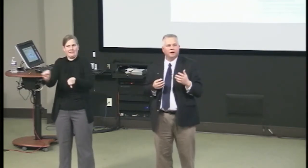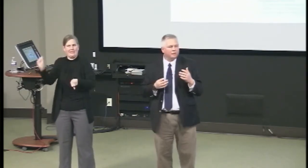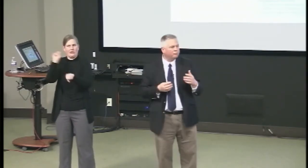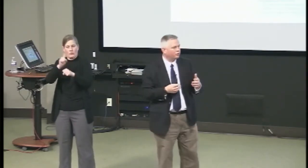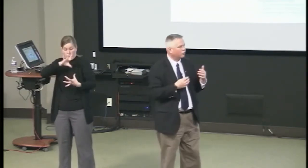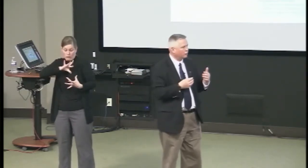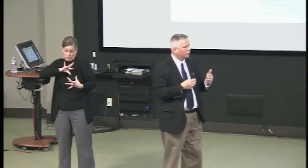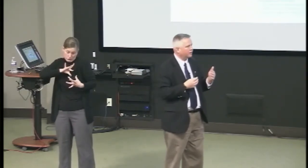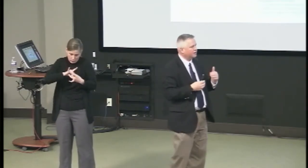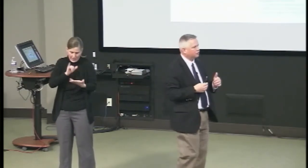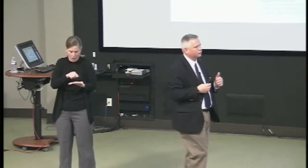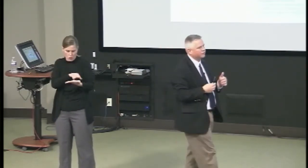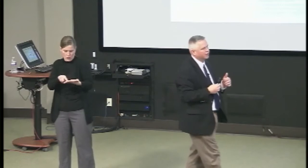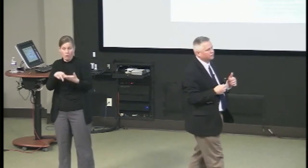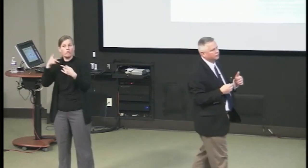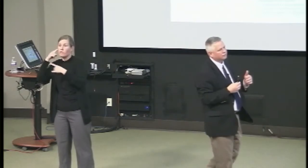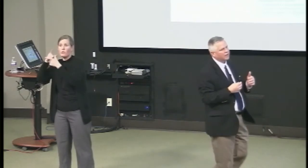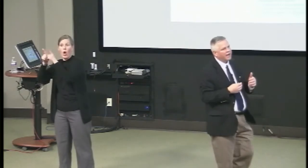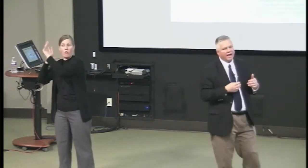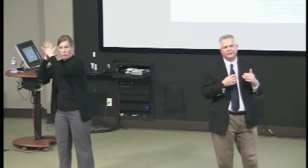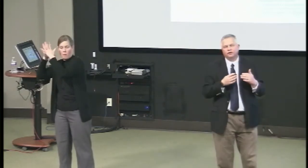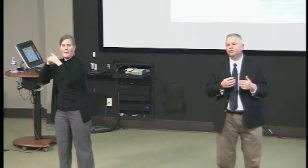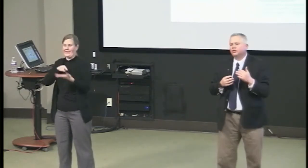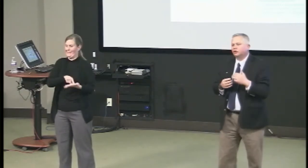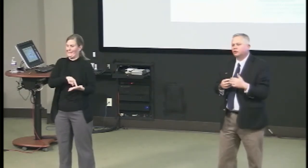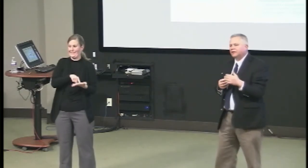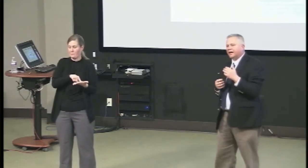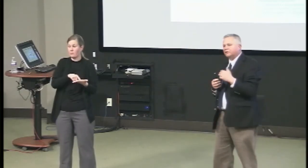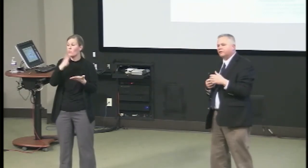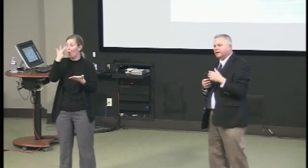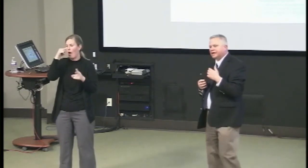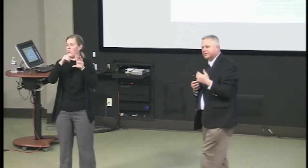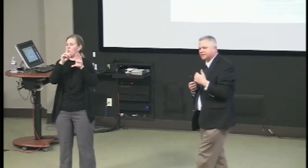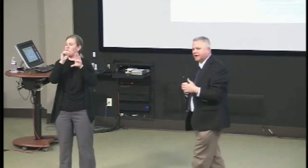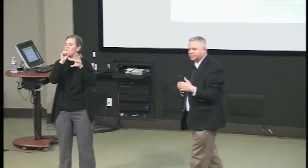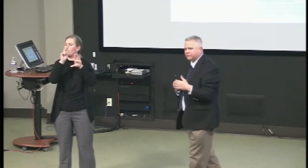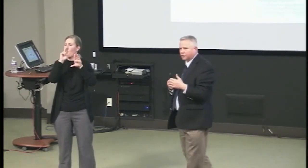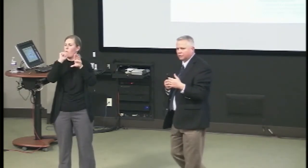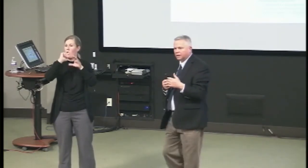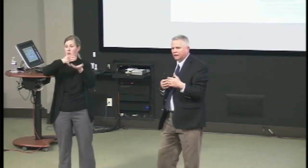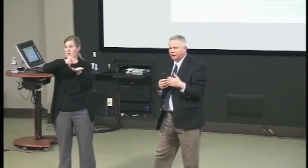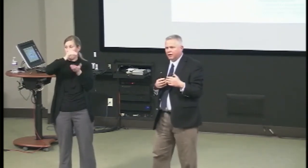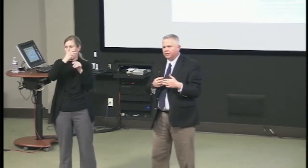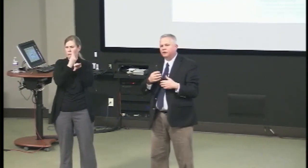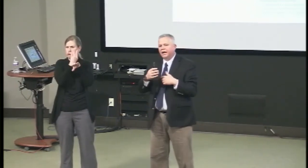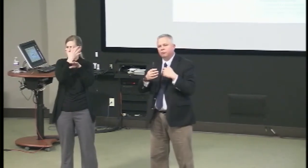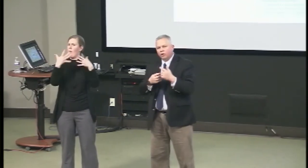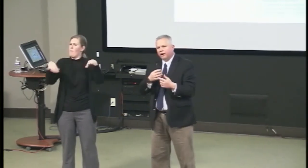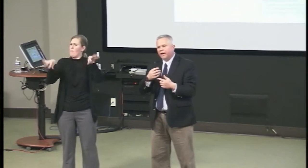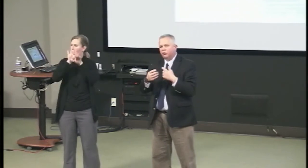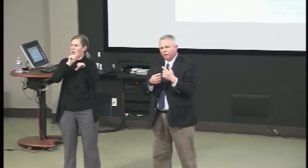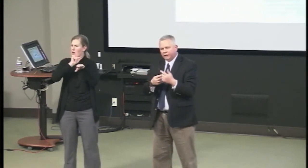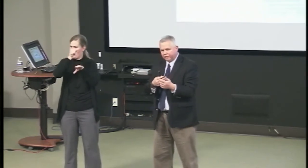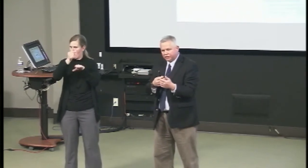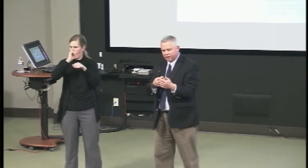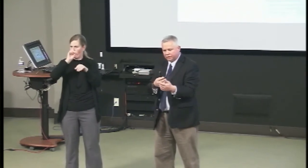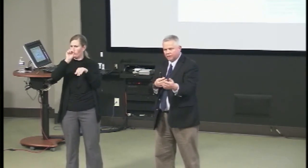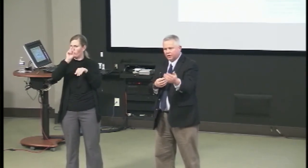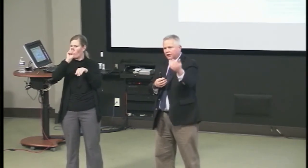a very important role in initial stages. And to the degree that learning is successful and you get more and